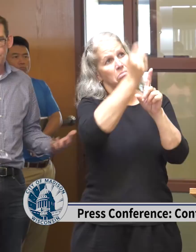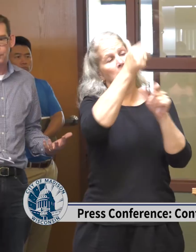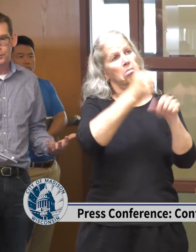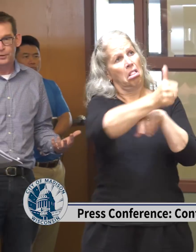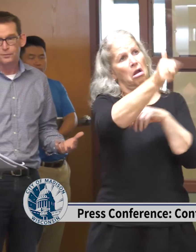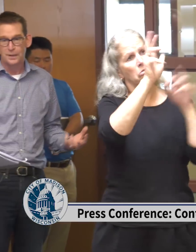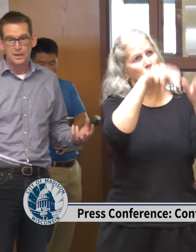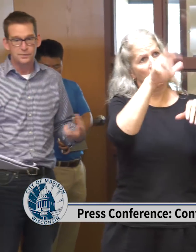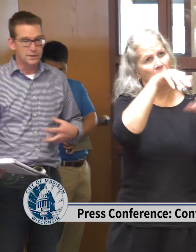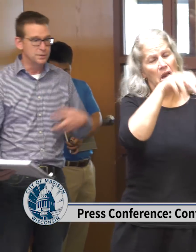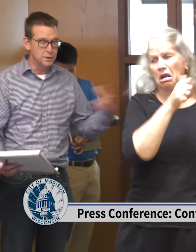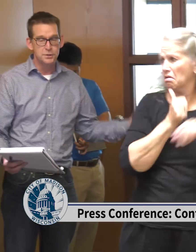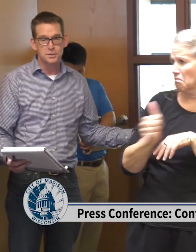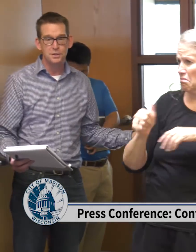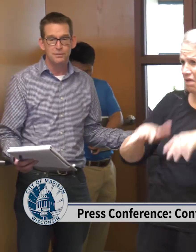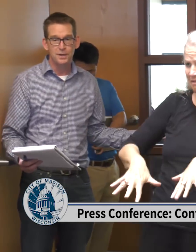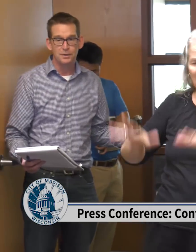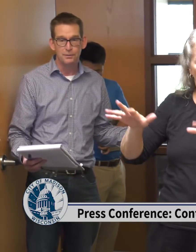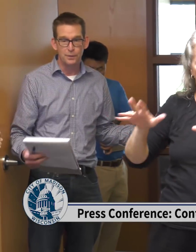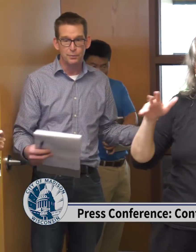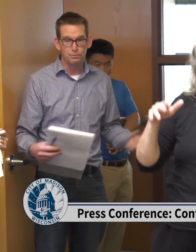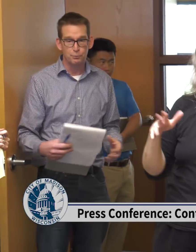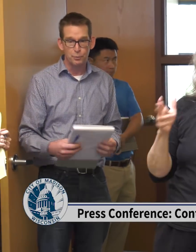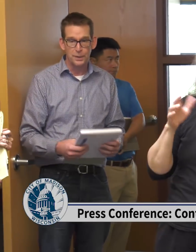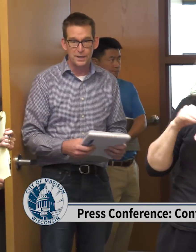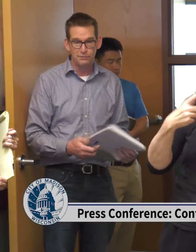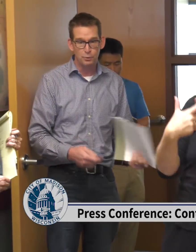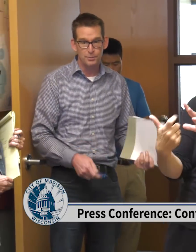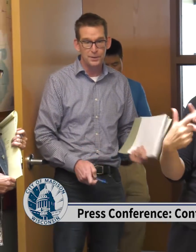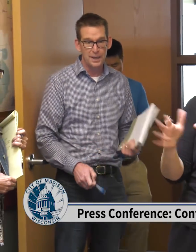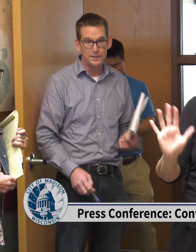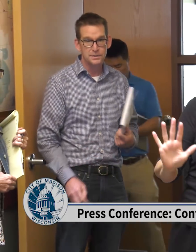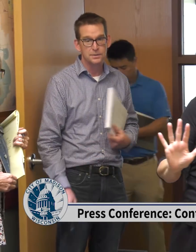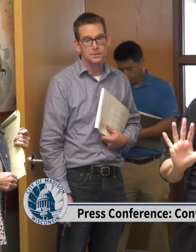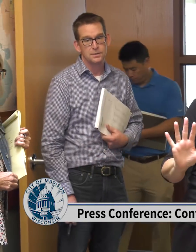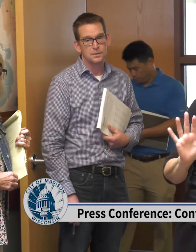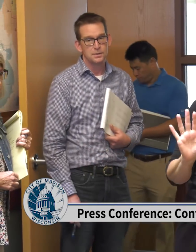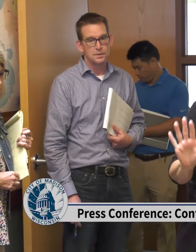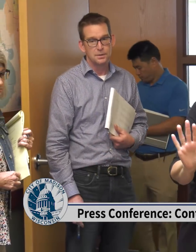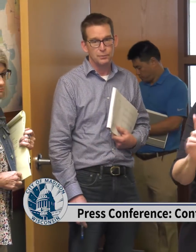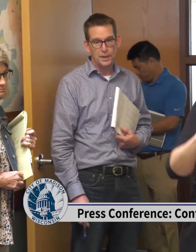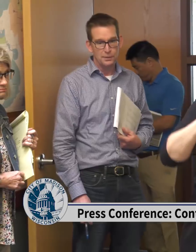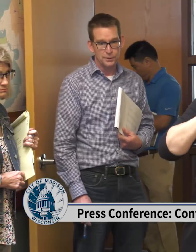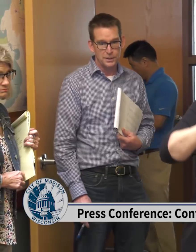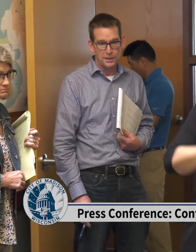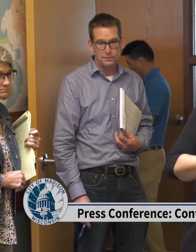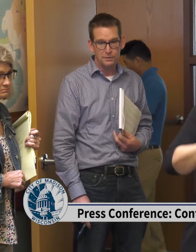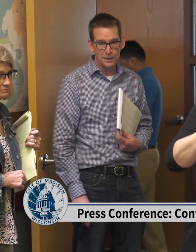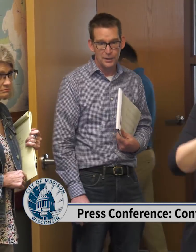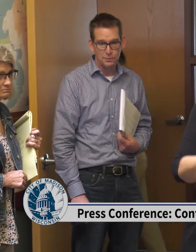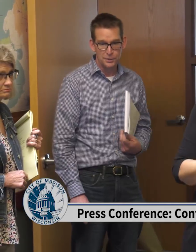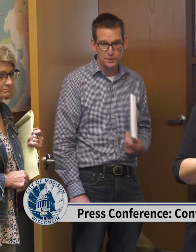That is an event that is a contingency event that we're planning for, but we're not looking at evacuations